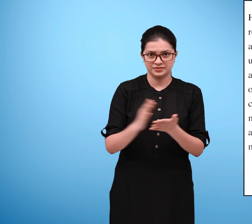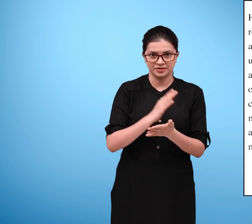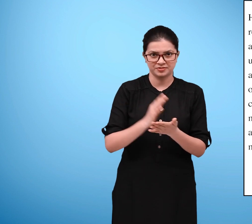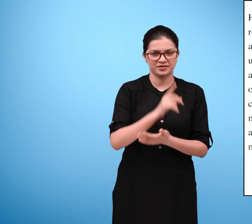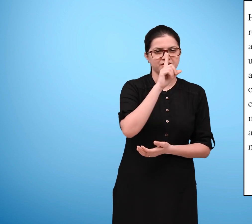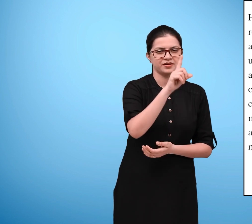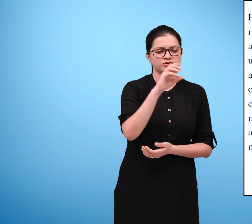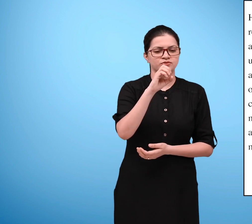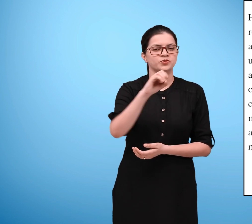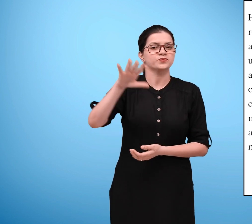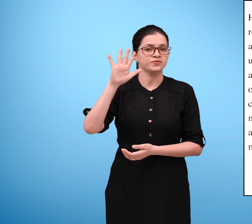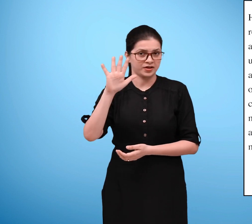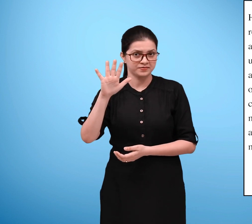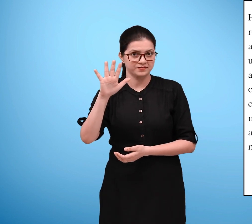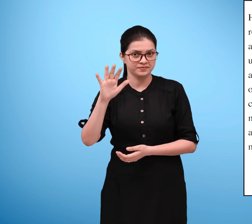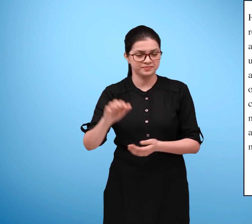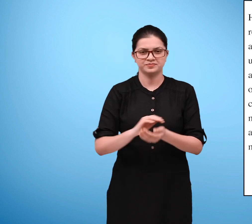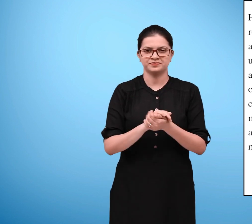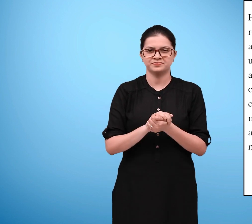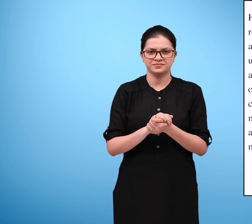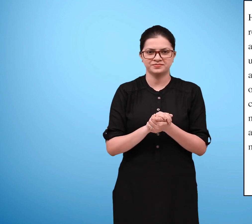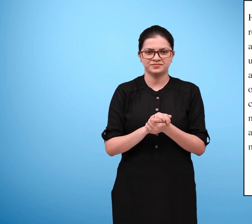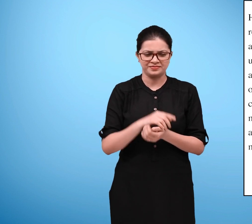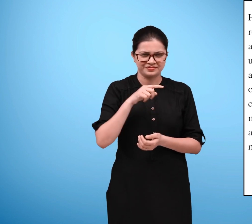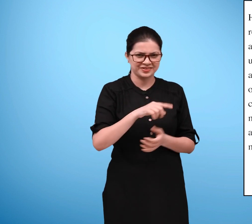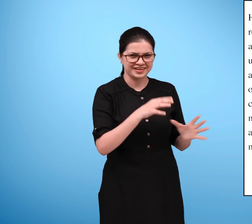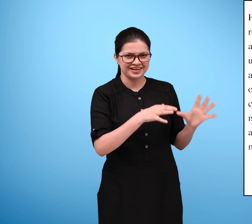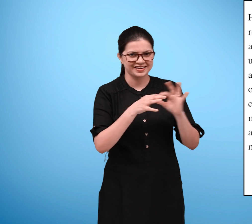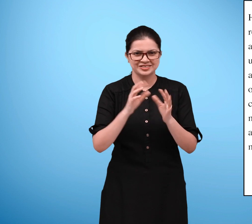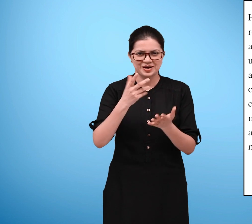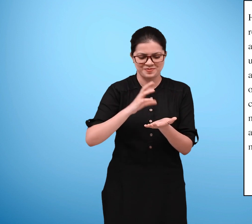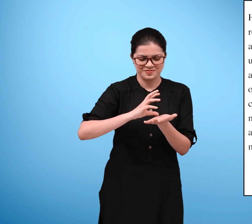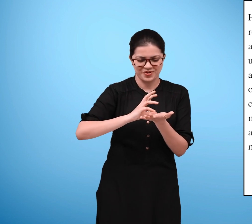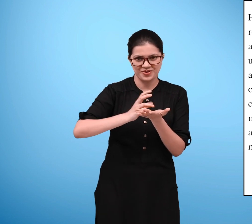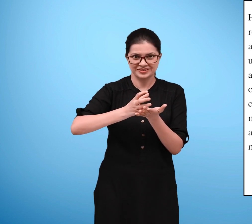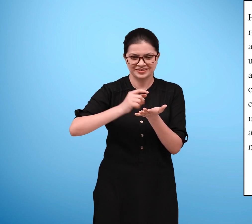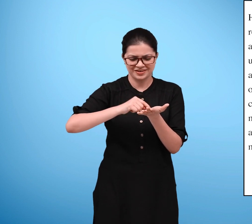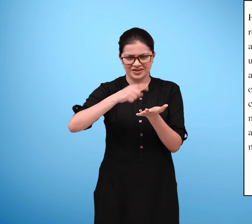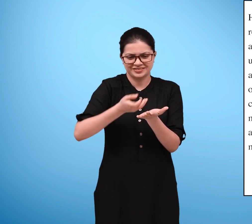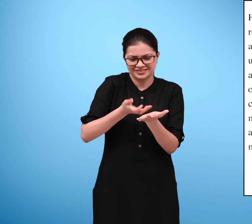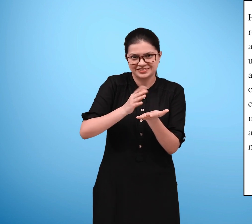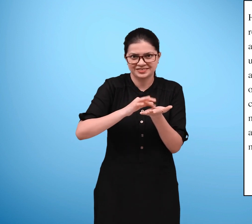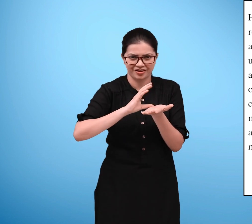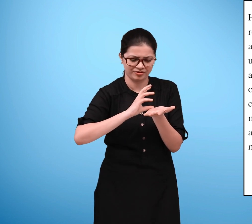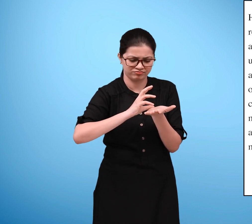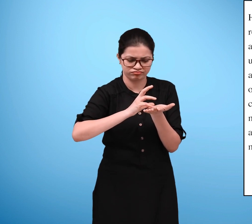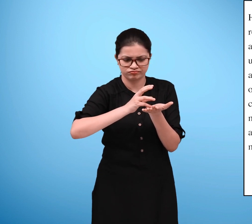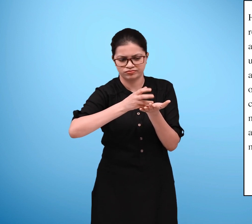Page 105. Here, the ball is rolling on the ground.